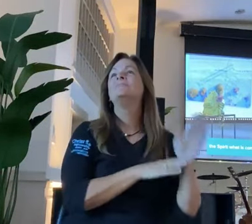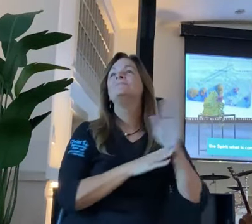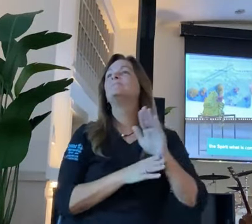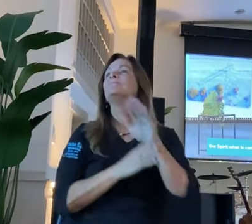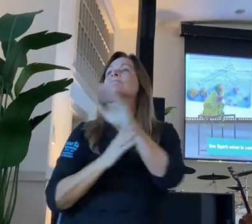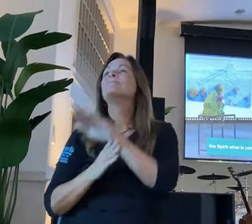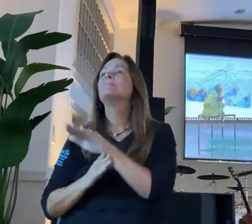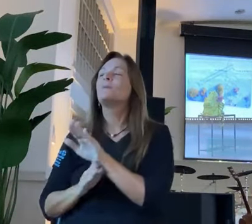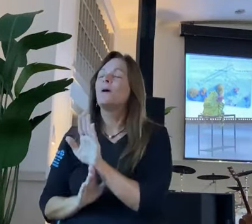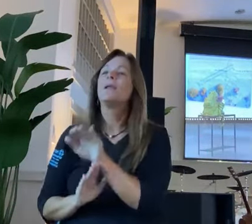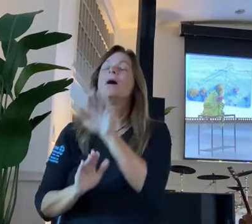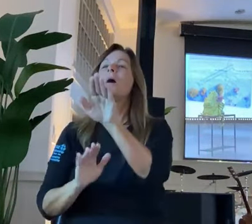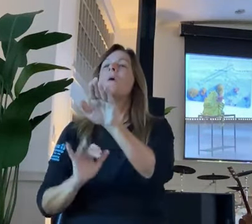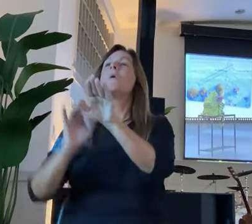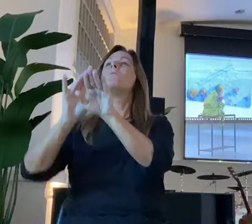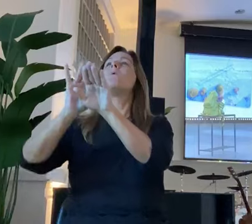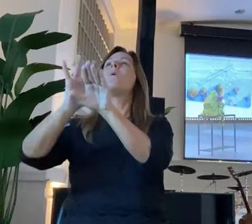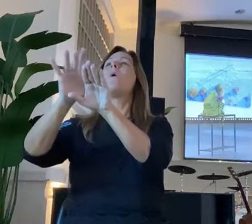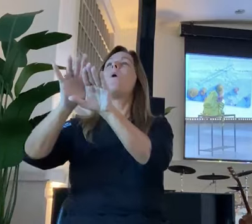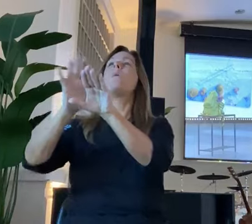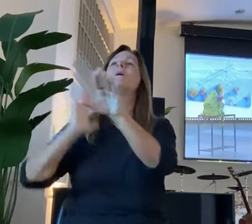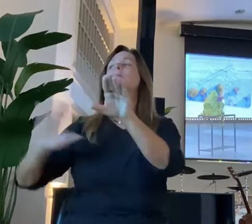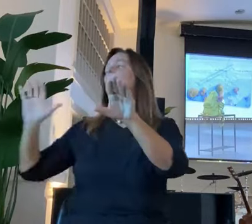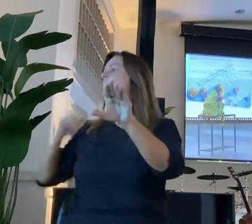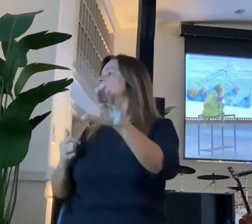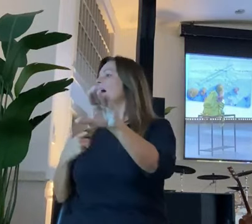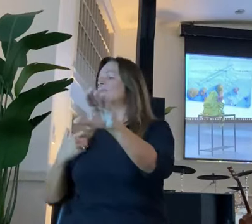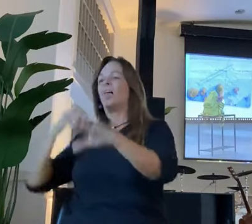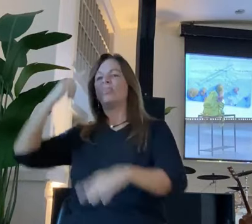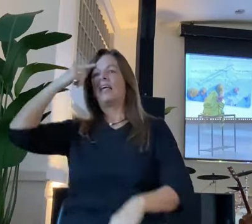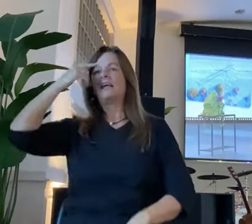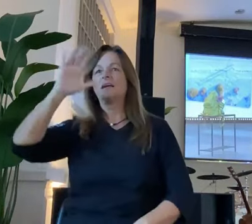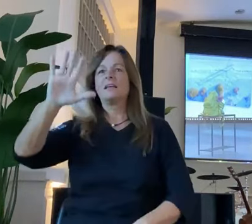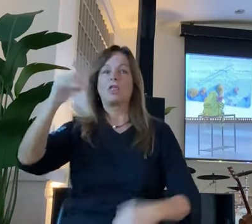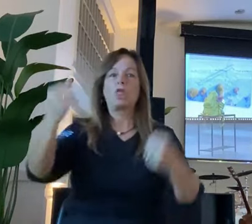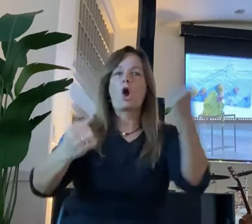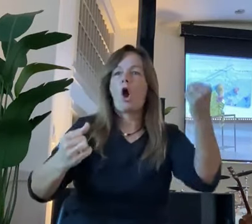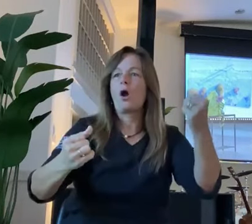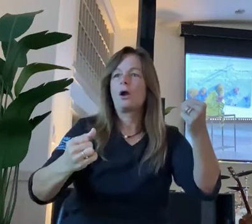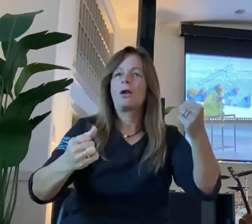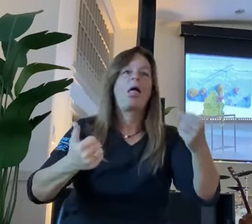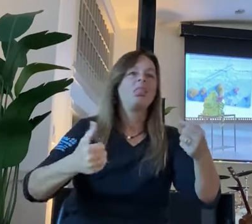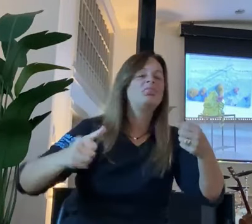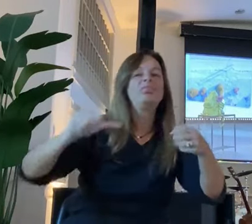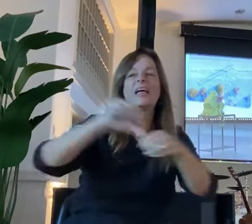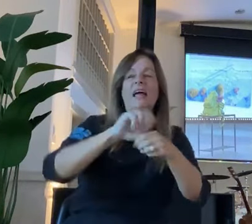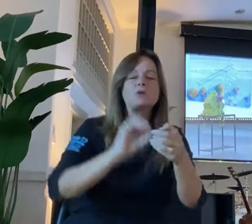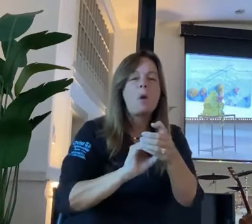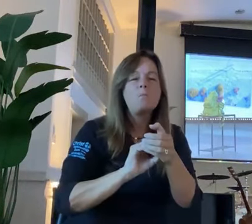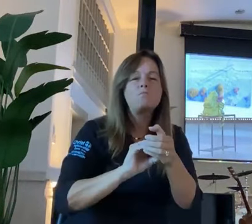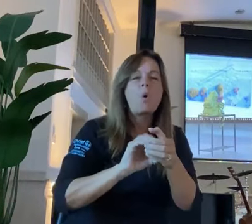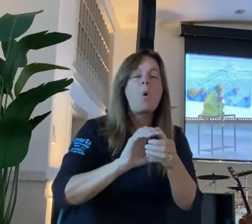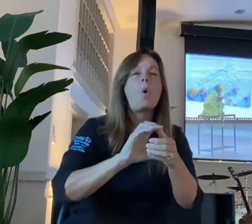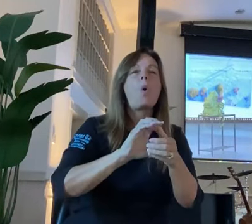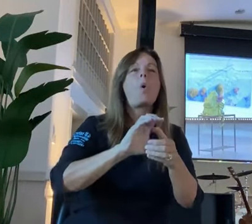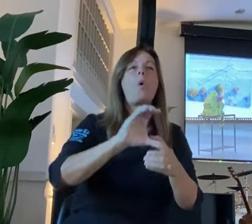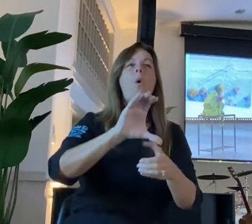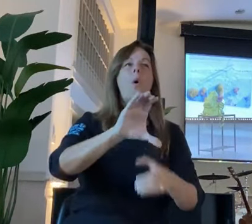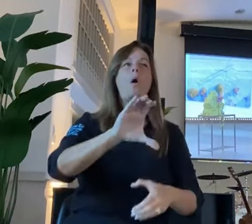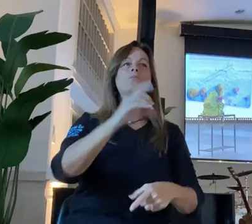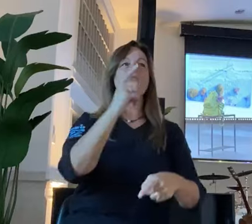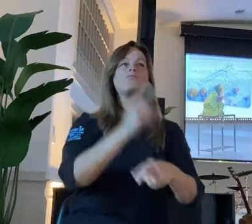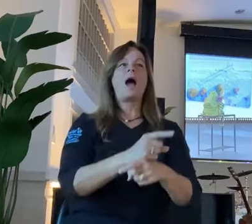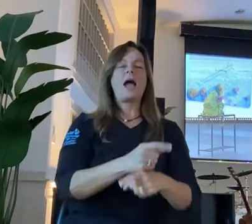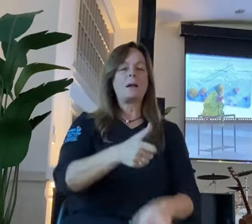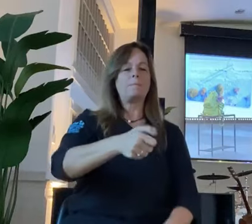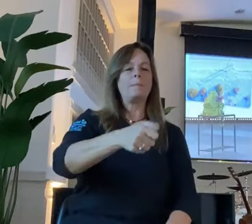some of this light. Things bumped out of me. And think about when you go to the gas station, and you fill your car up with gas. It's full, and it clicks off, right? I was trying to